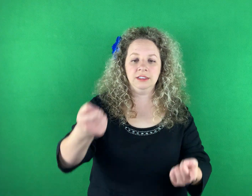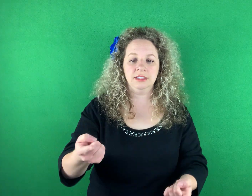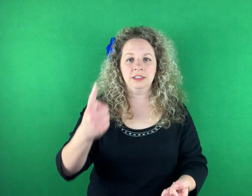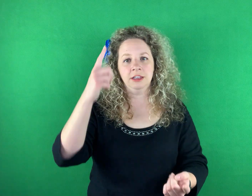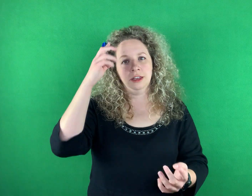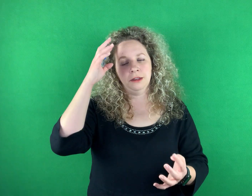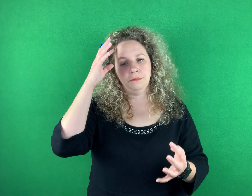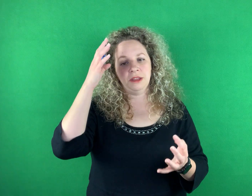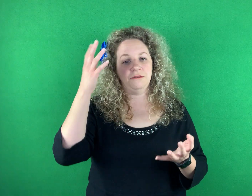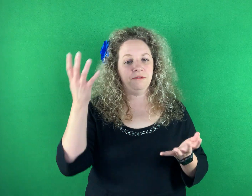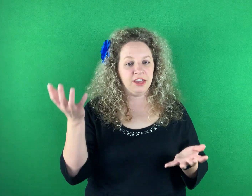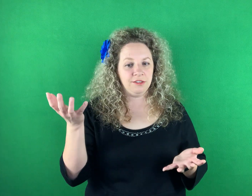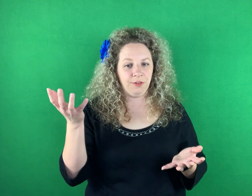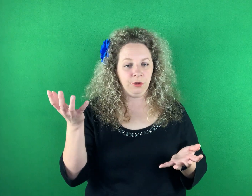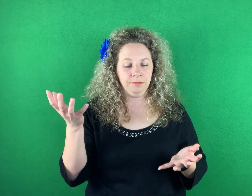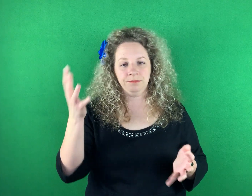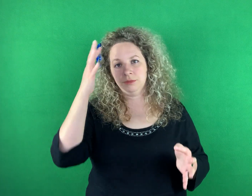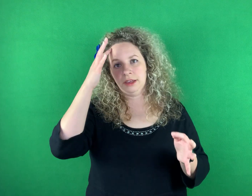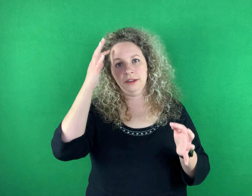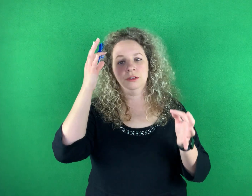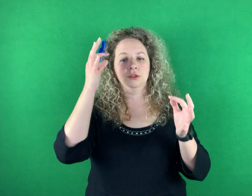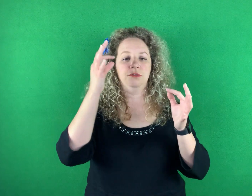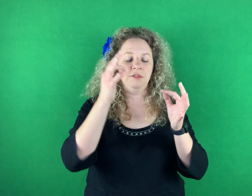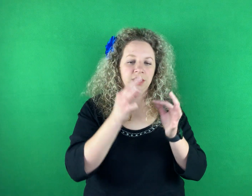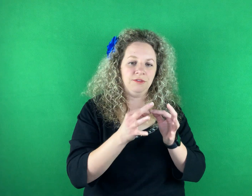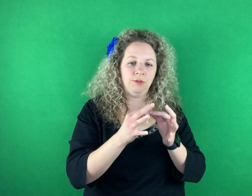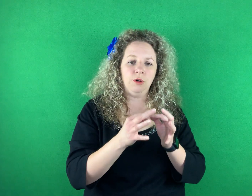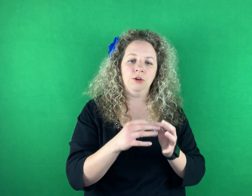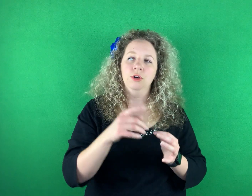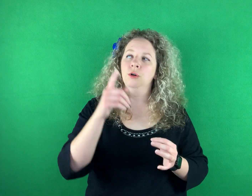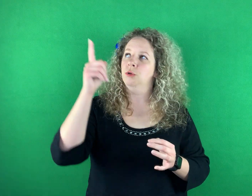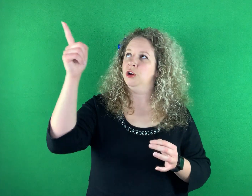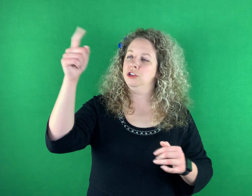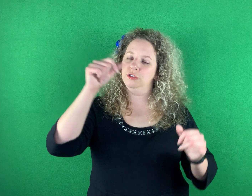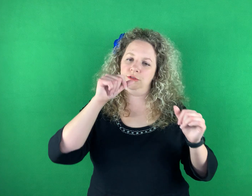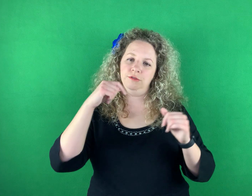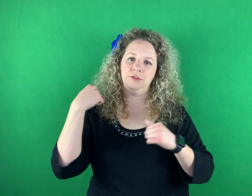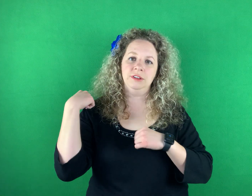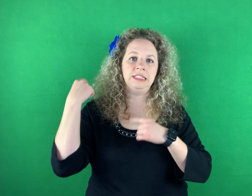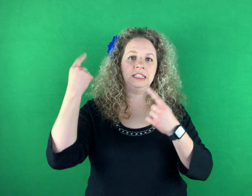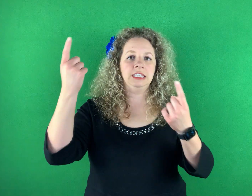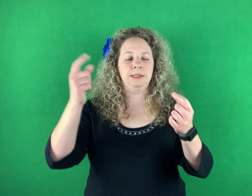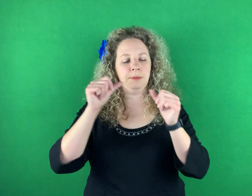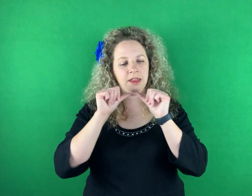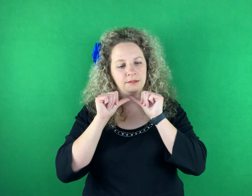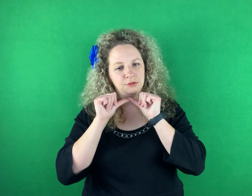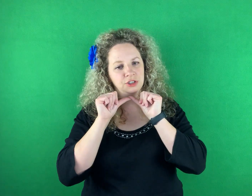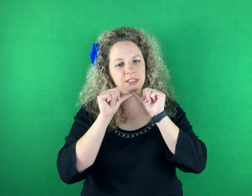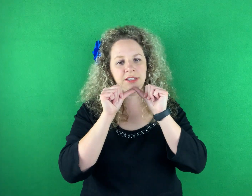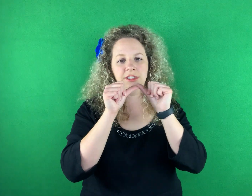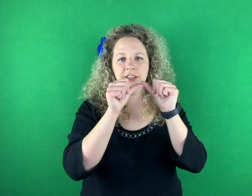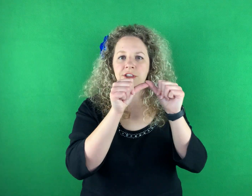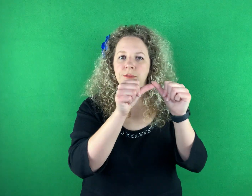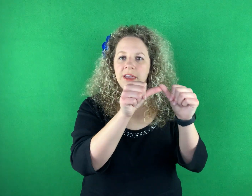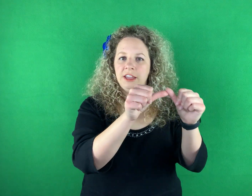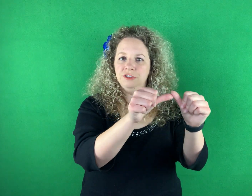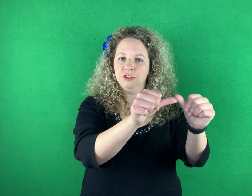since been faithful, okay? So faithful, or you've since been just continuing,